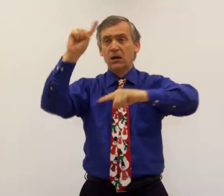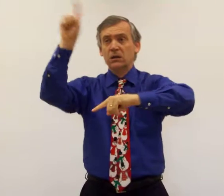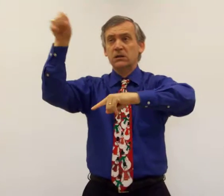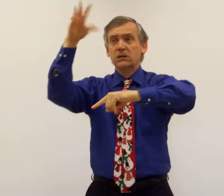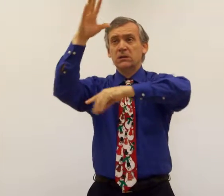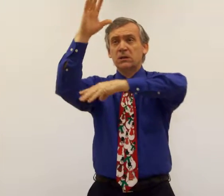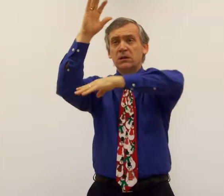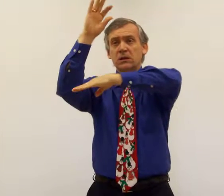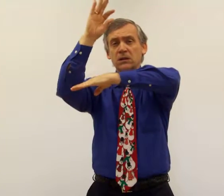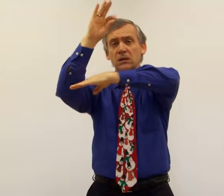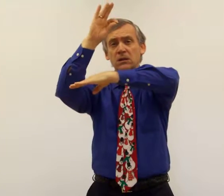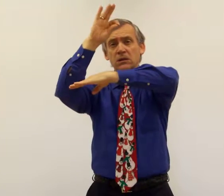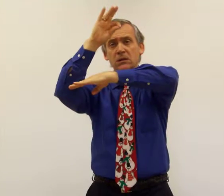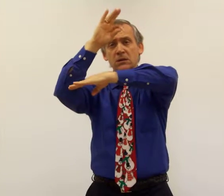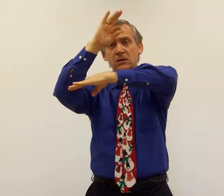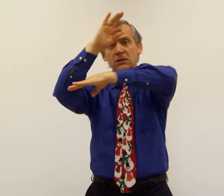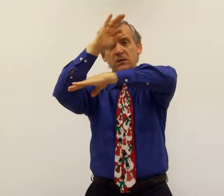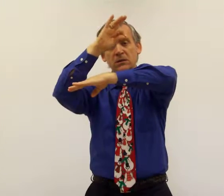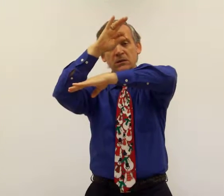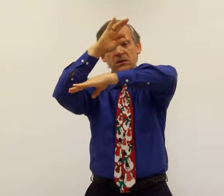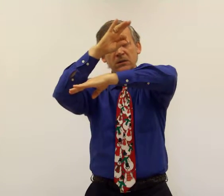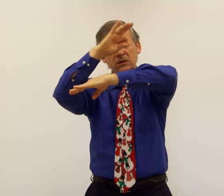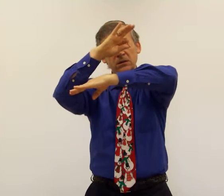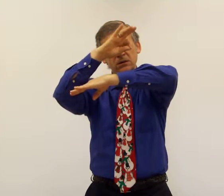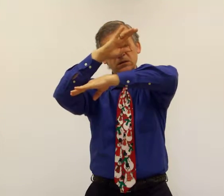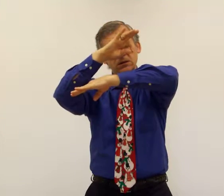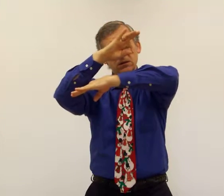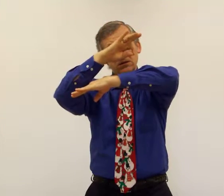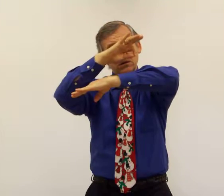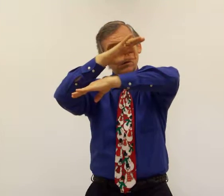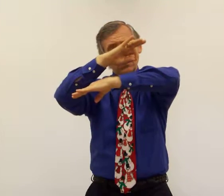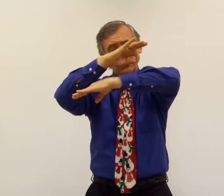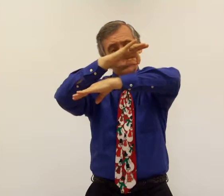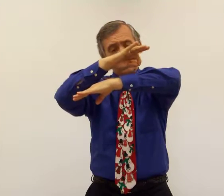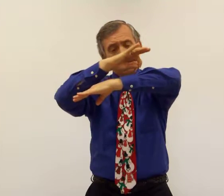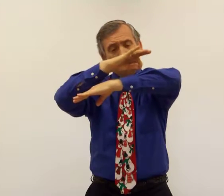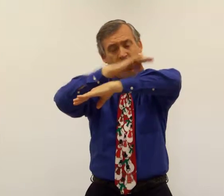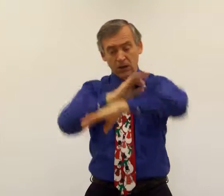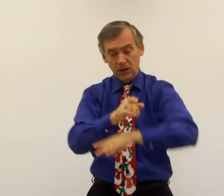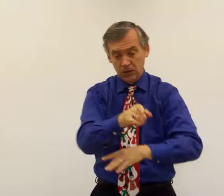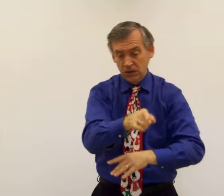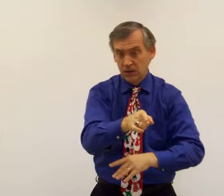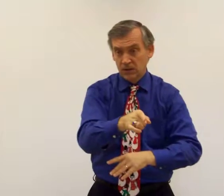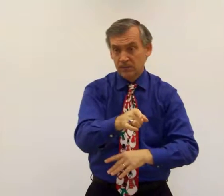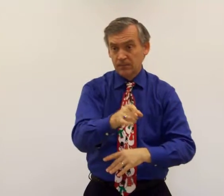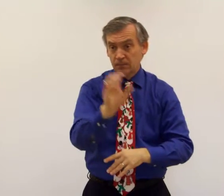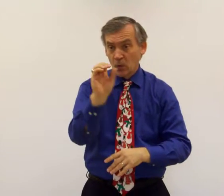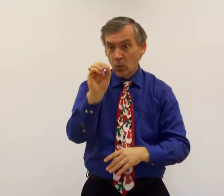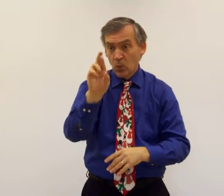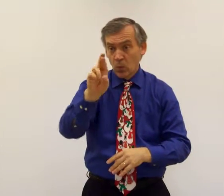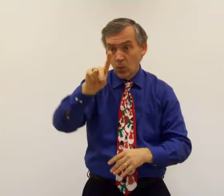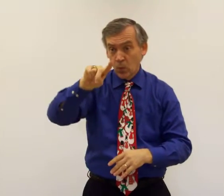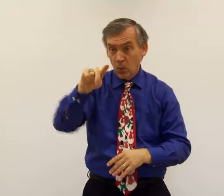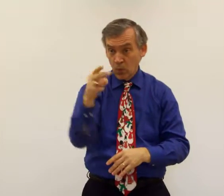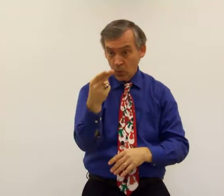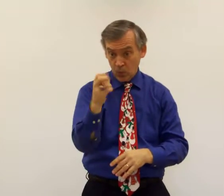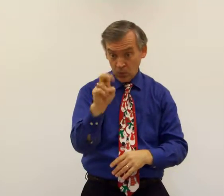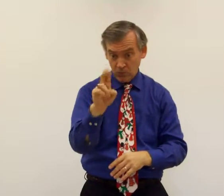Orpheus took his lyre and made his way to the yawning cave, which leads down to